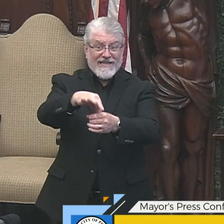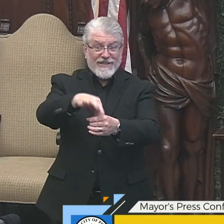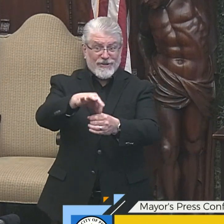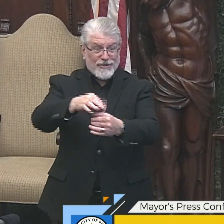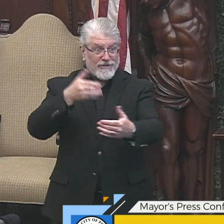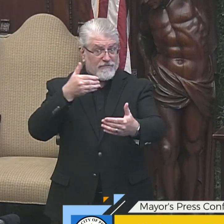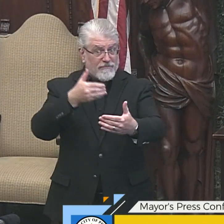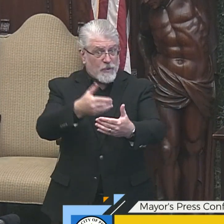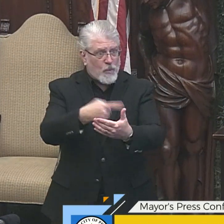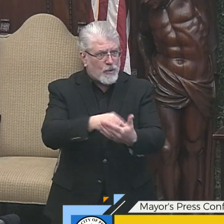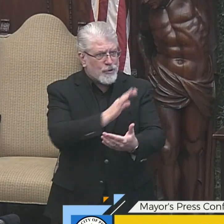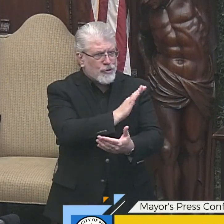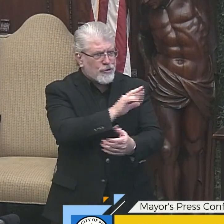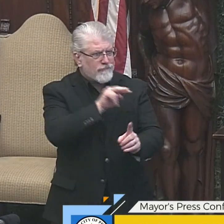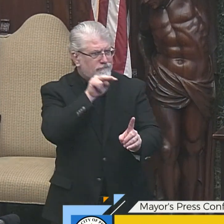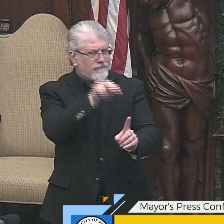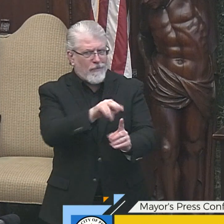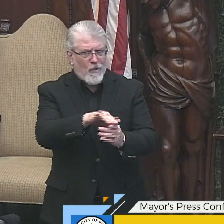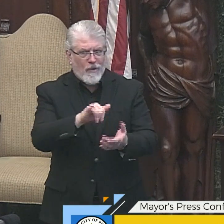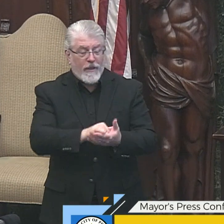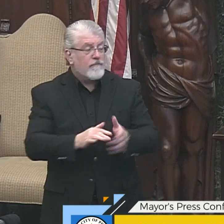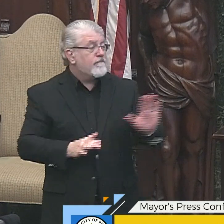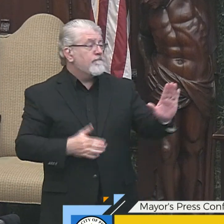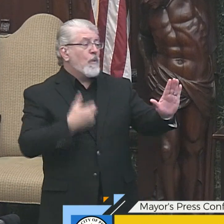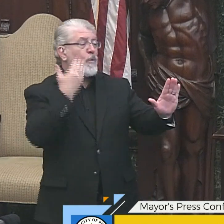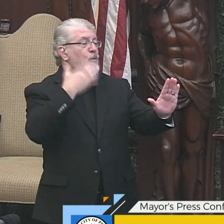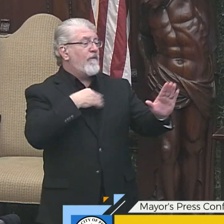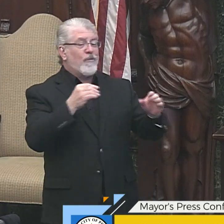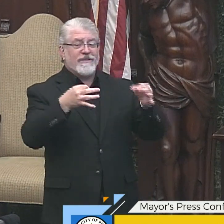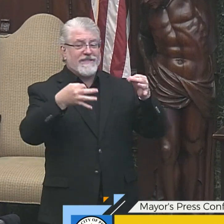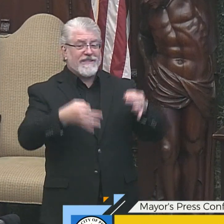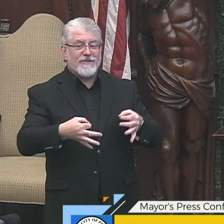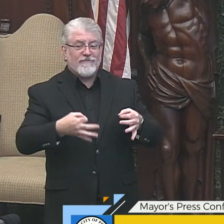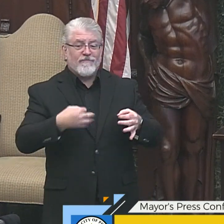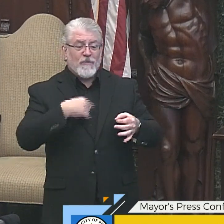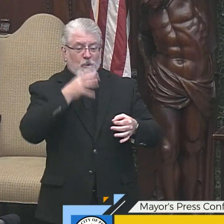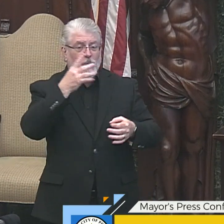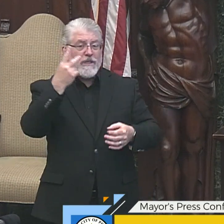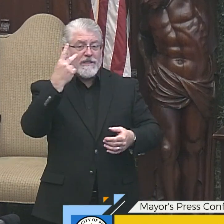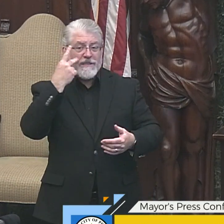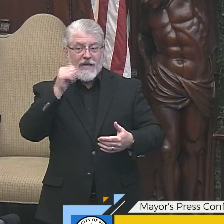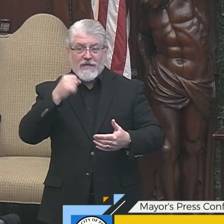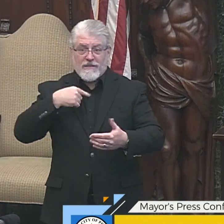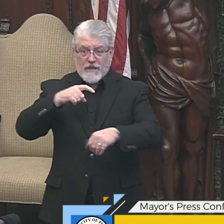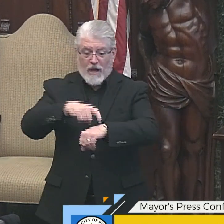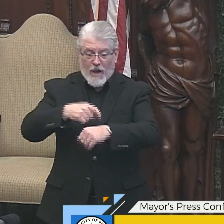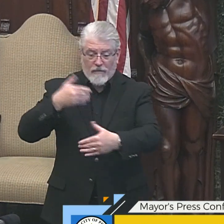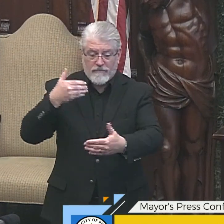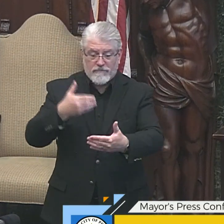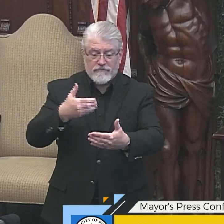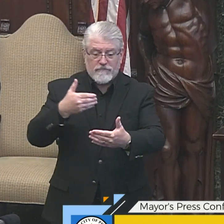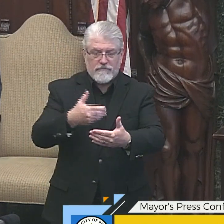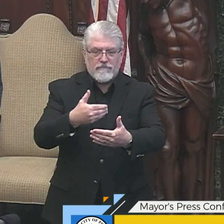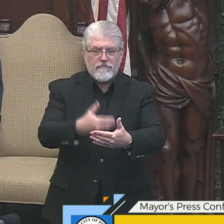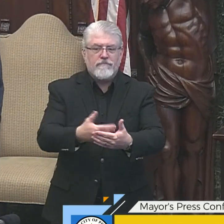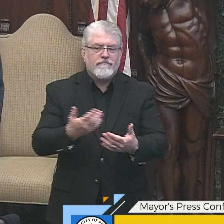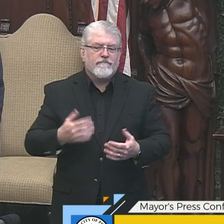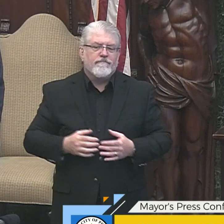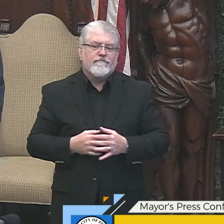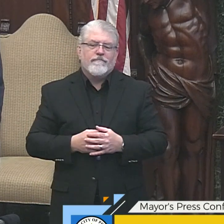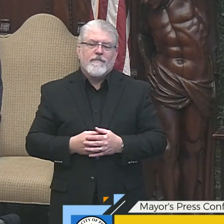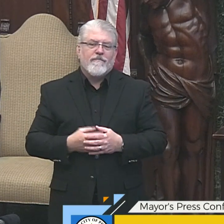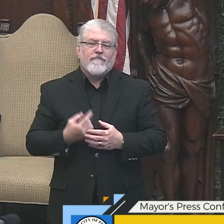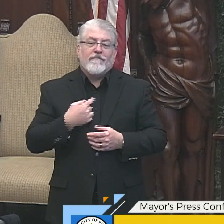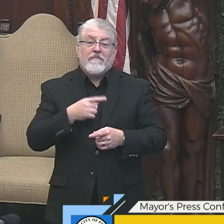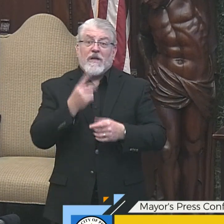are at the point in time when you have to make the decision. I don't have a crystal ball, and I can't tell you what exactly